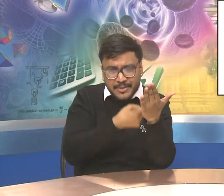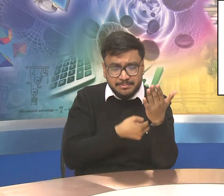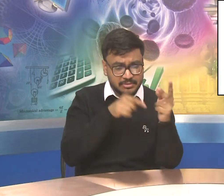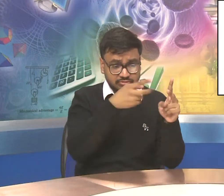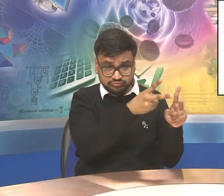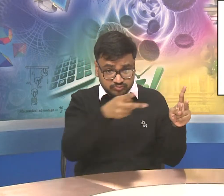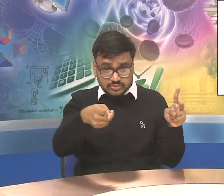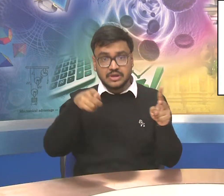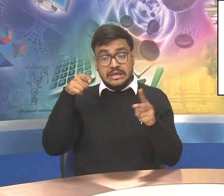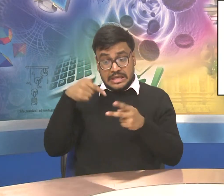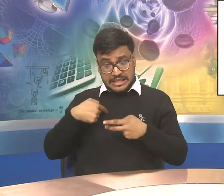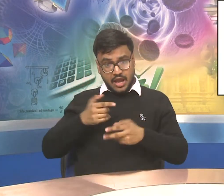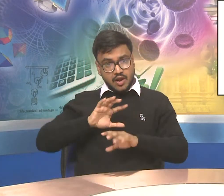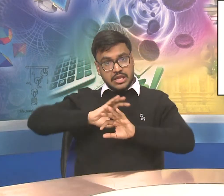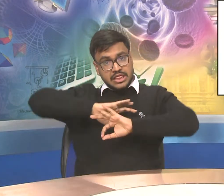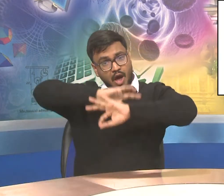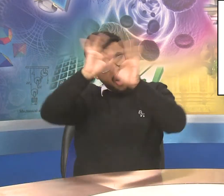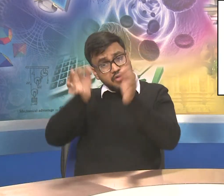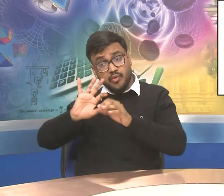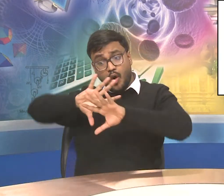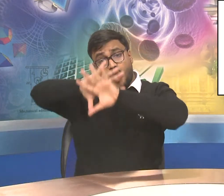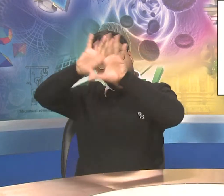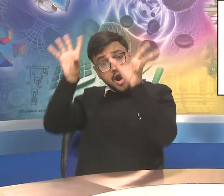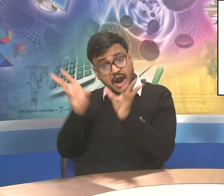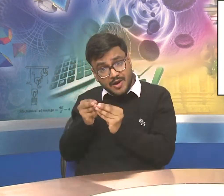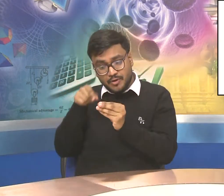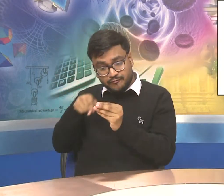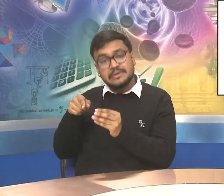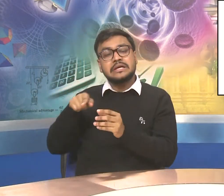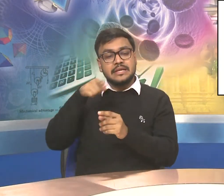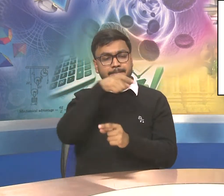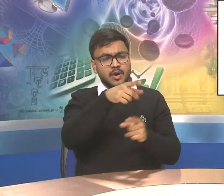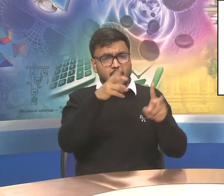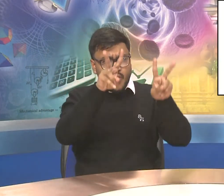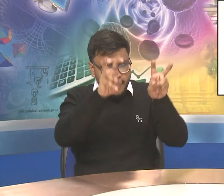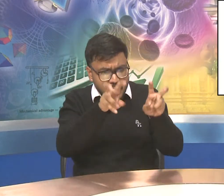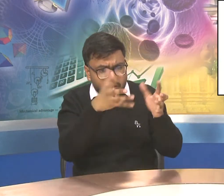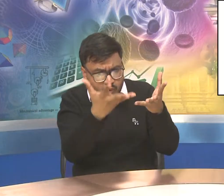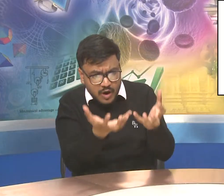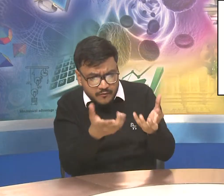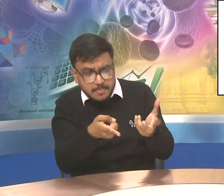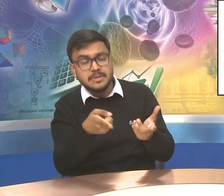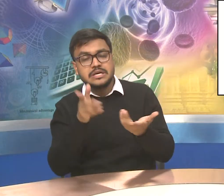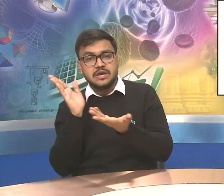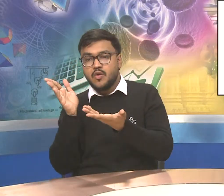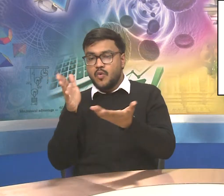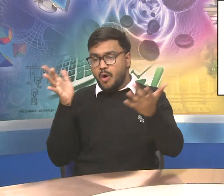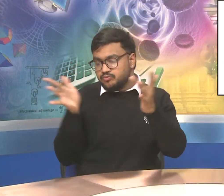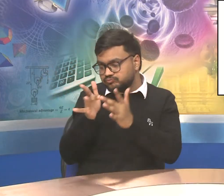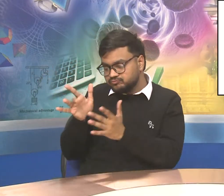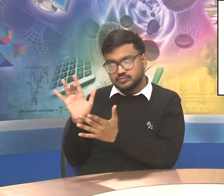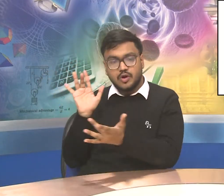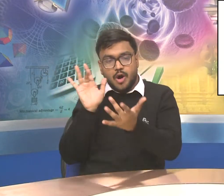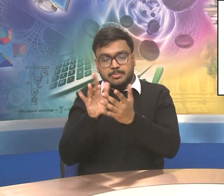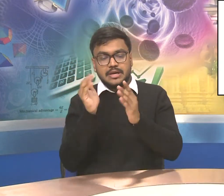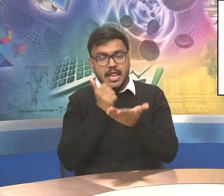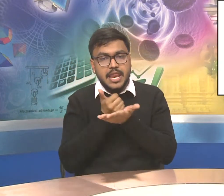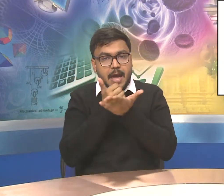Service can include anything which is providing through a person or